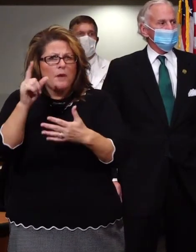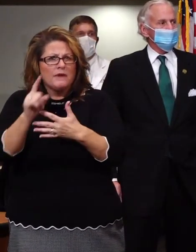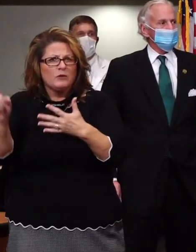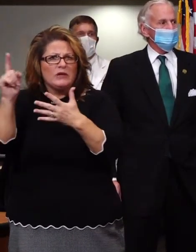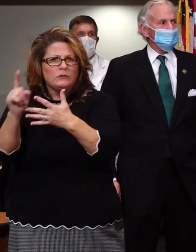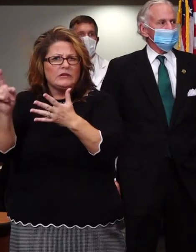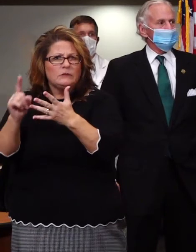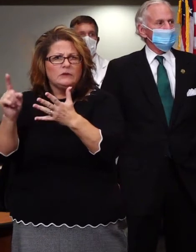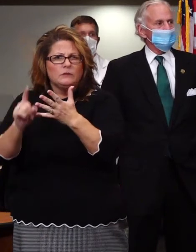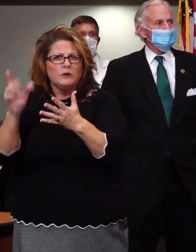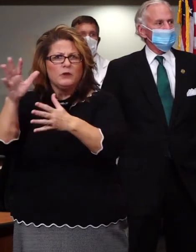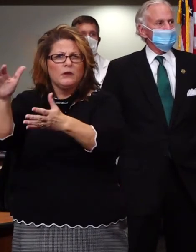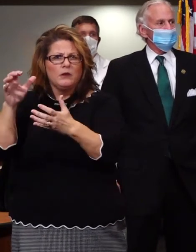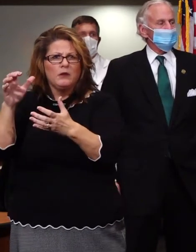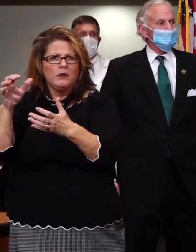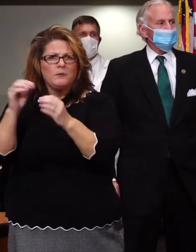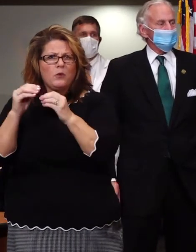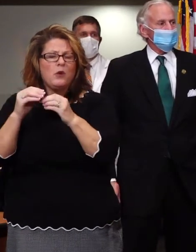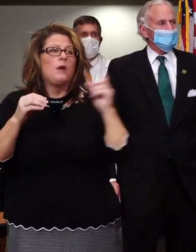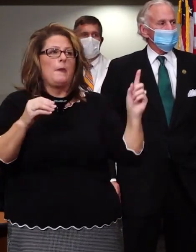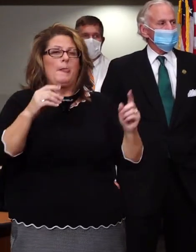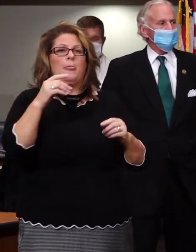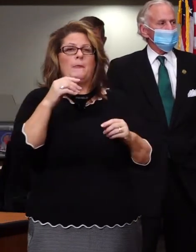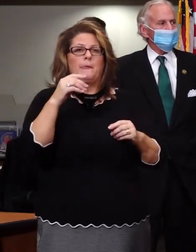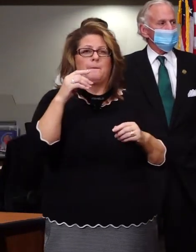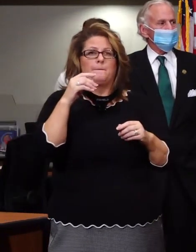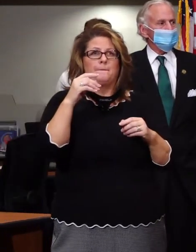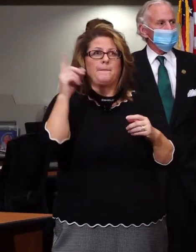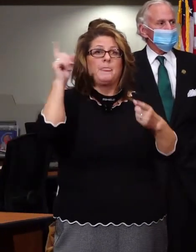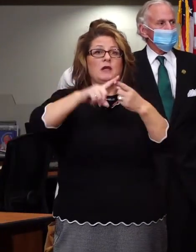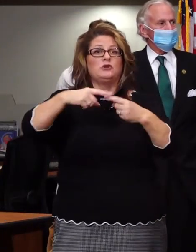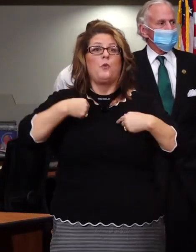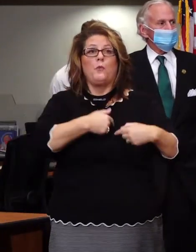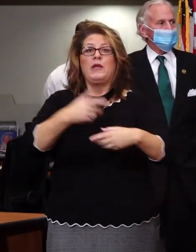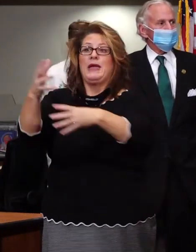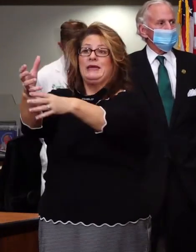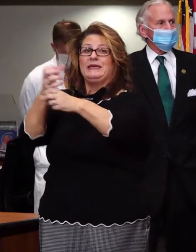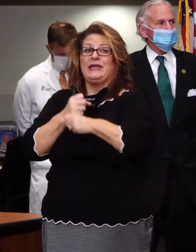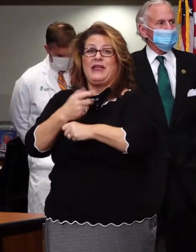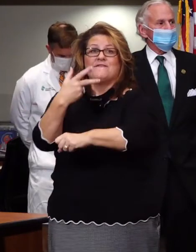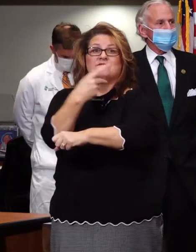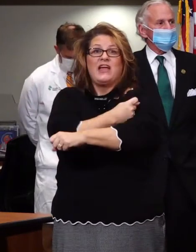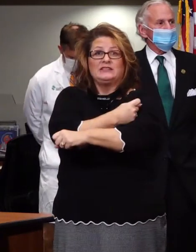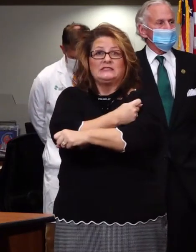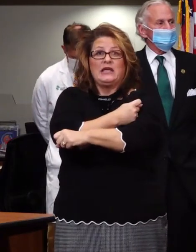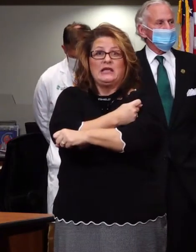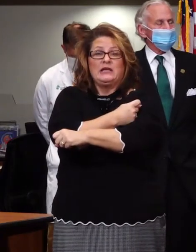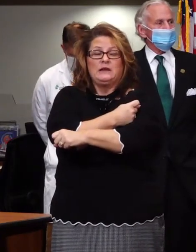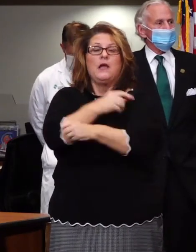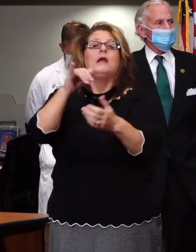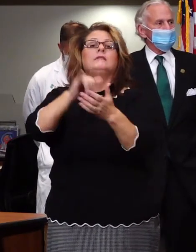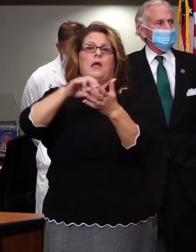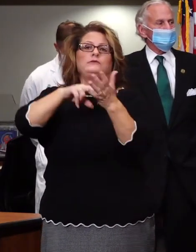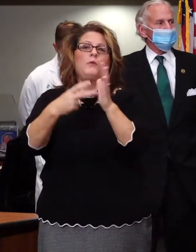so we anticipate, until we actually receive vaccines, we can never say we have them. So that's